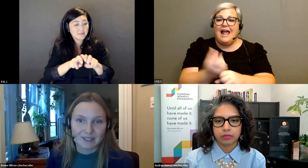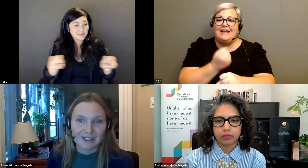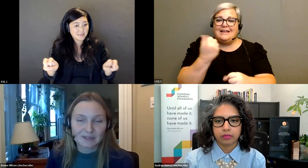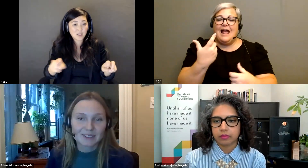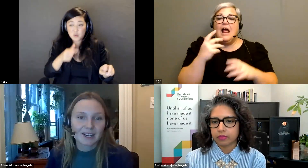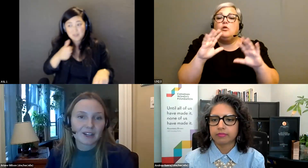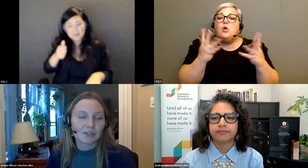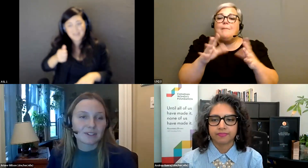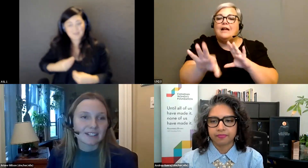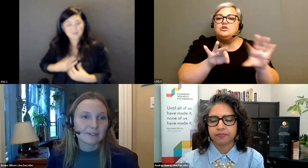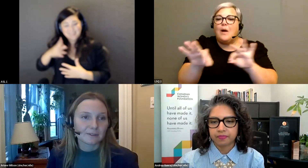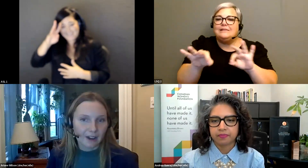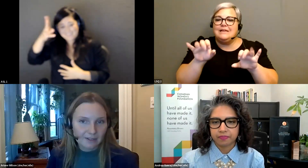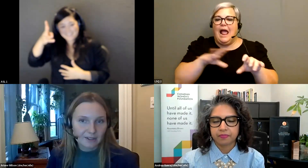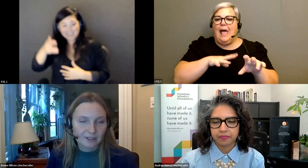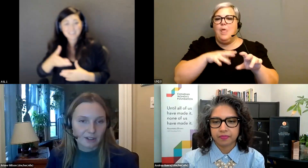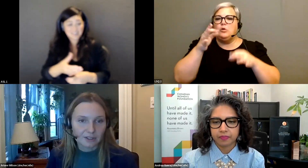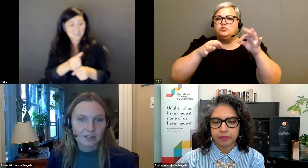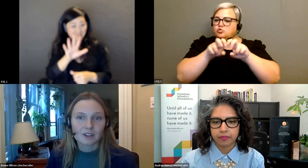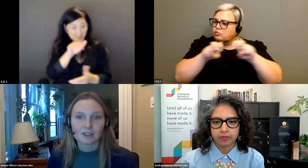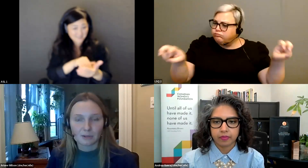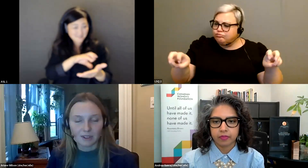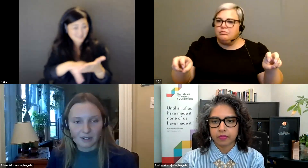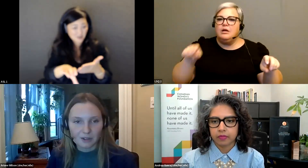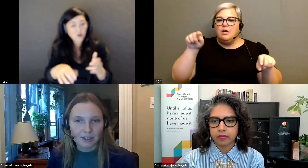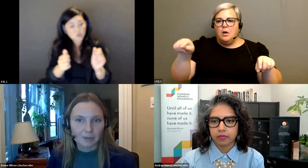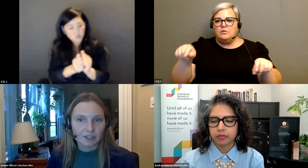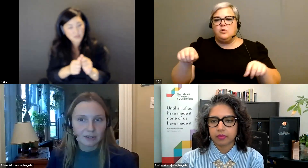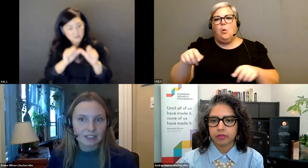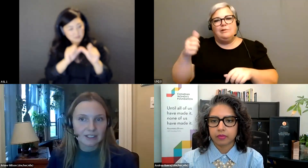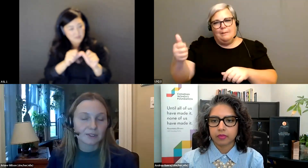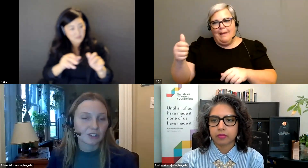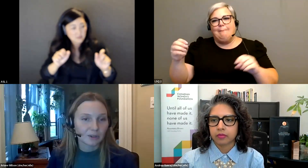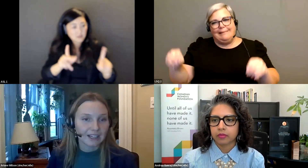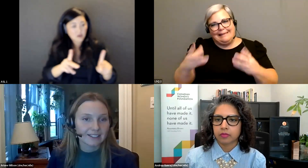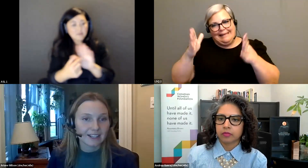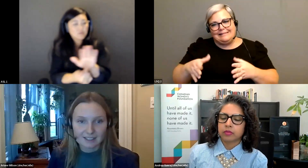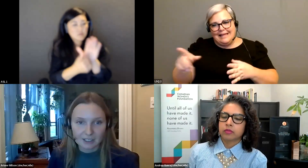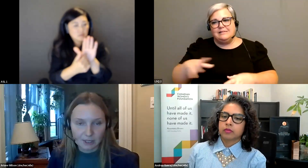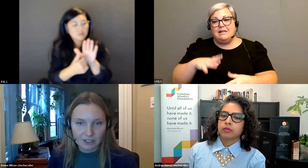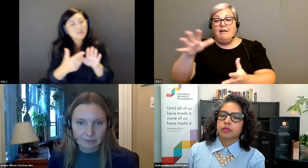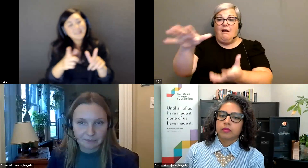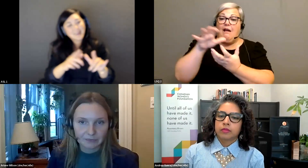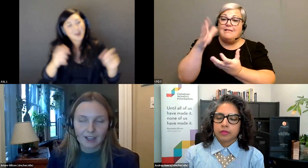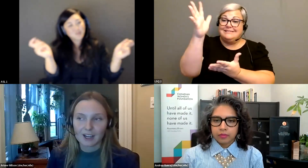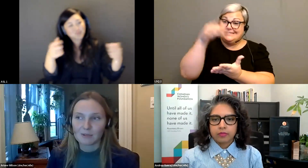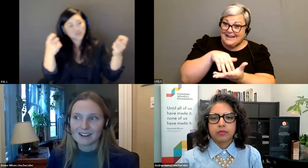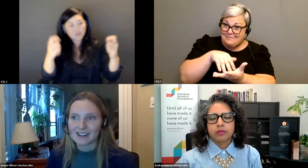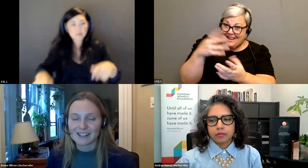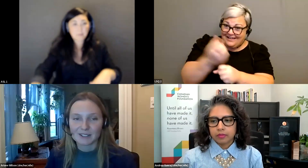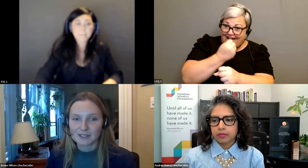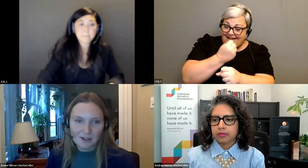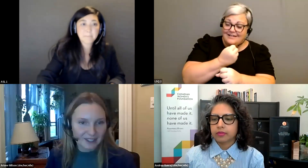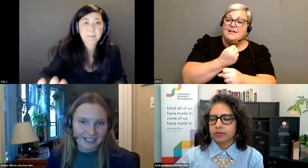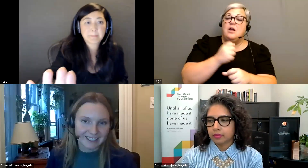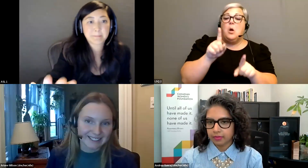creators themselves to receive $5,000 along with ongoing opportunities for showcase and celebration. We